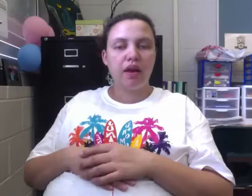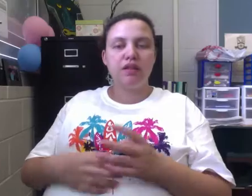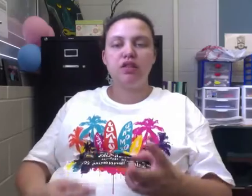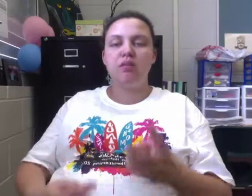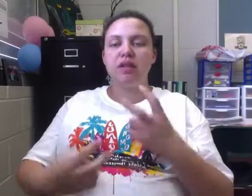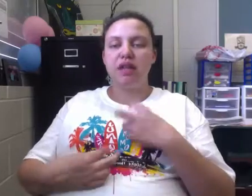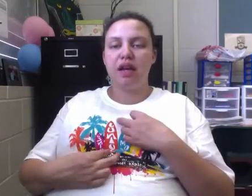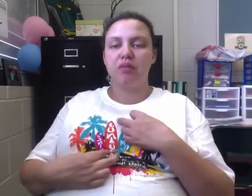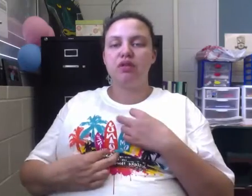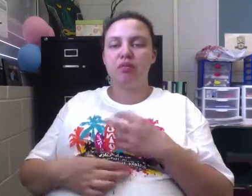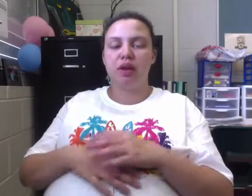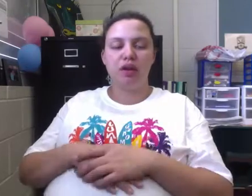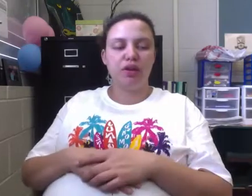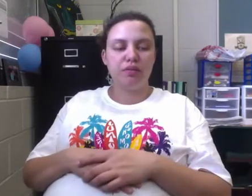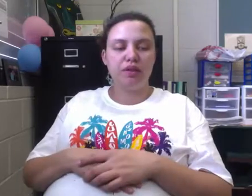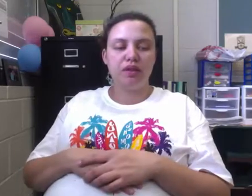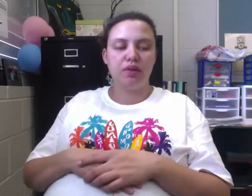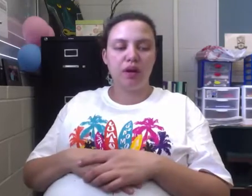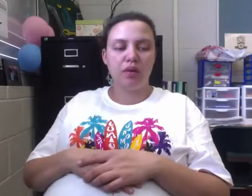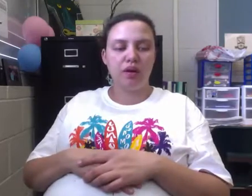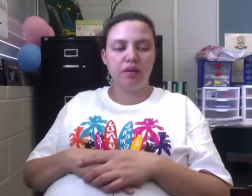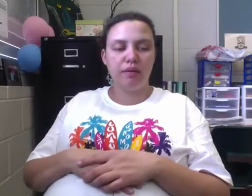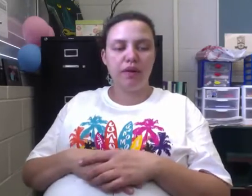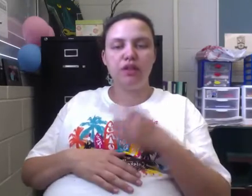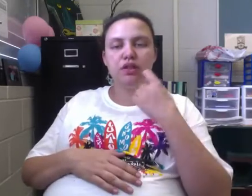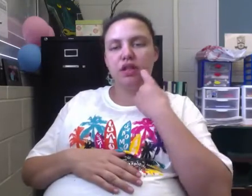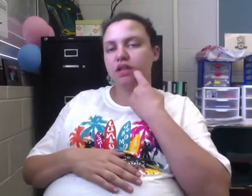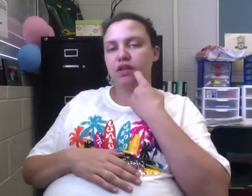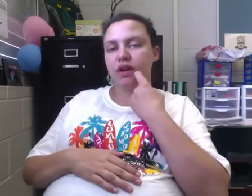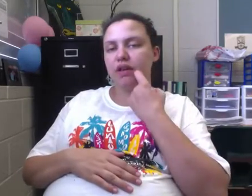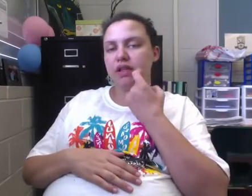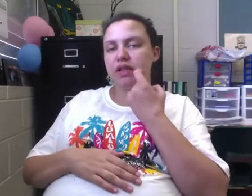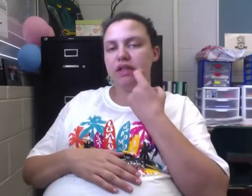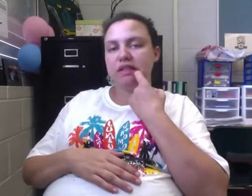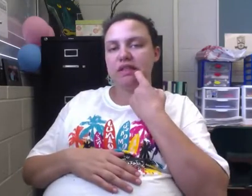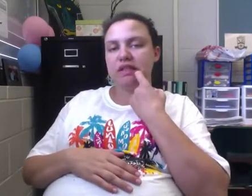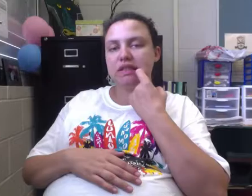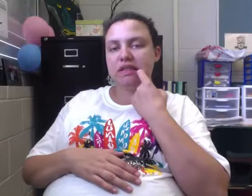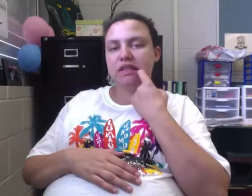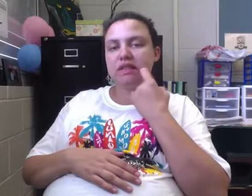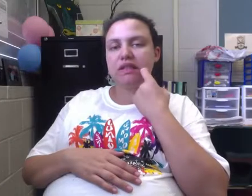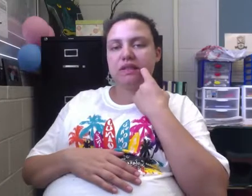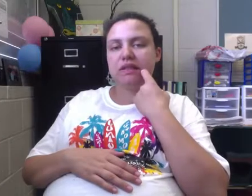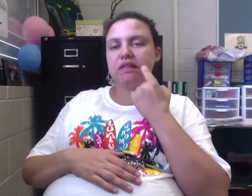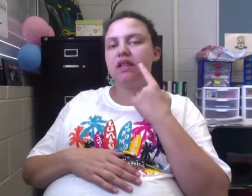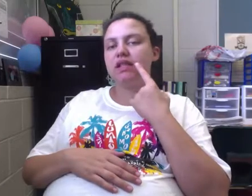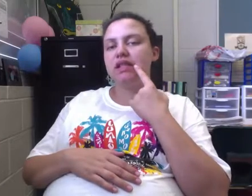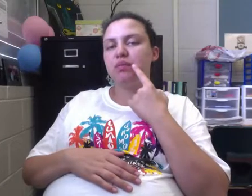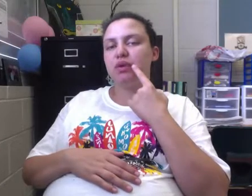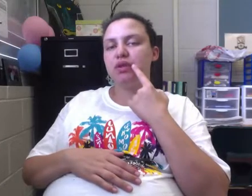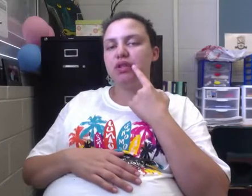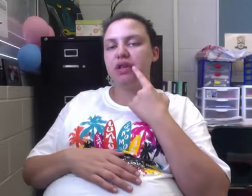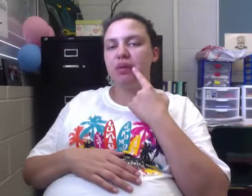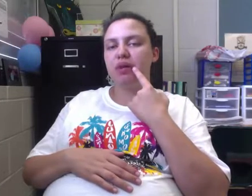To jump as an animal jumping on you is a vocab word. Just or very recently. And it's this pulled cheek mouth